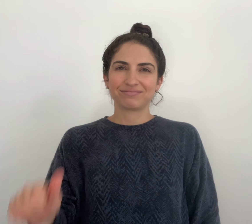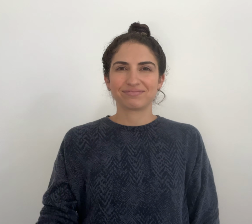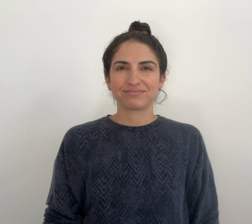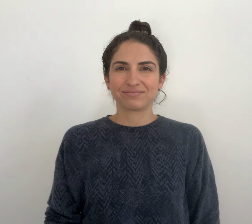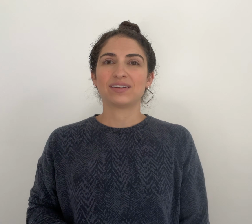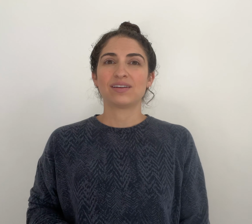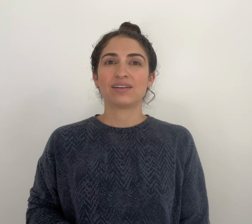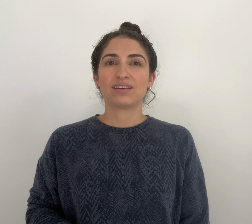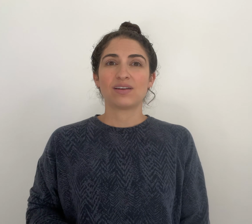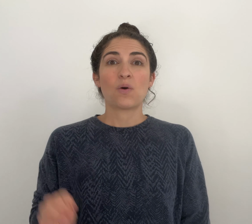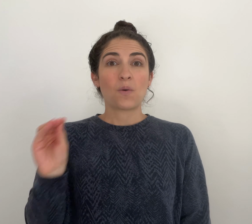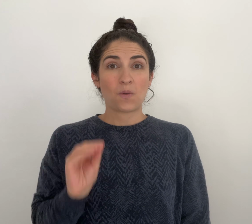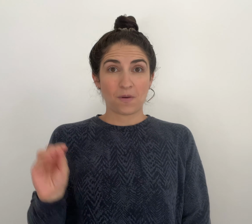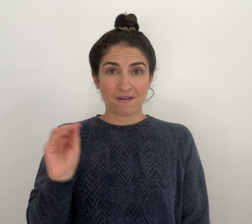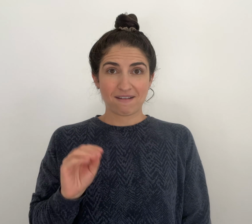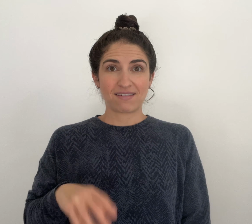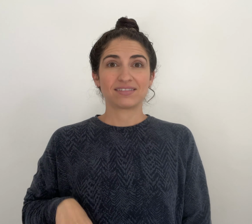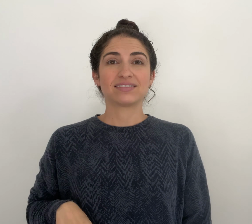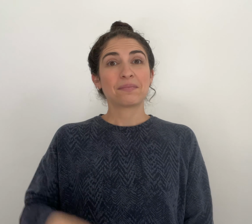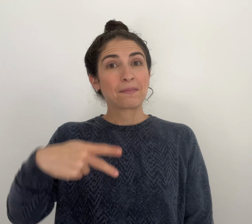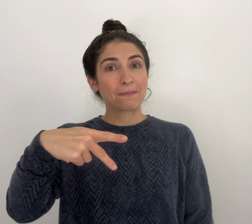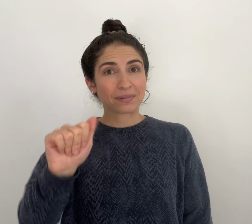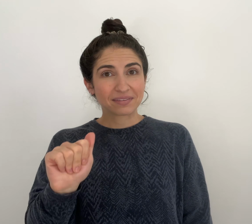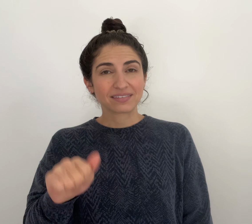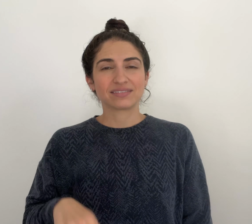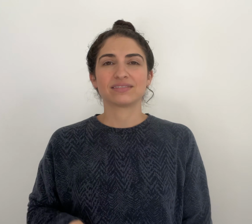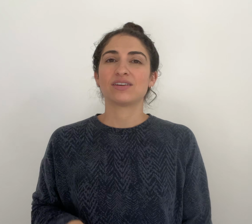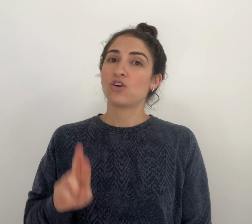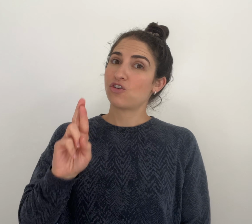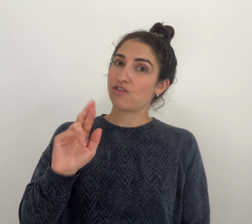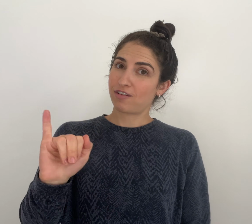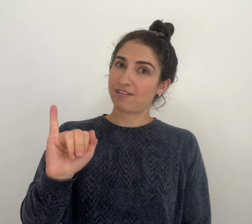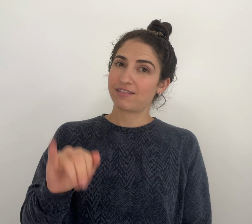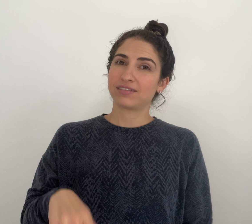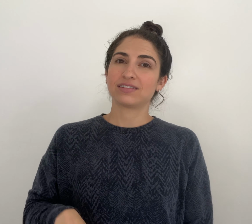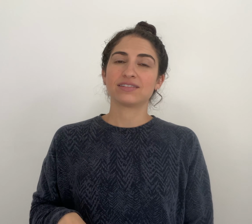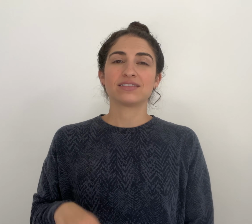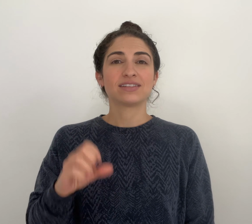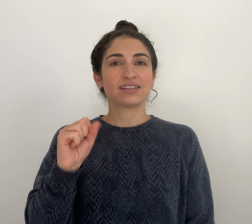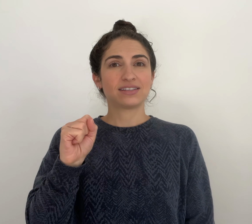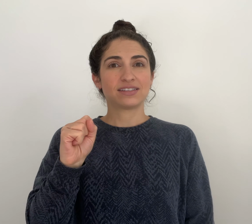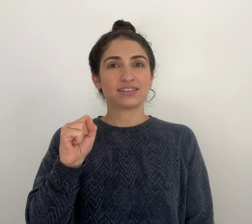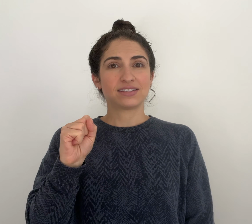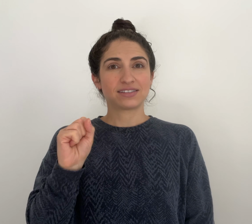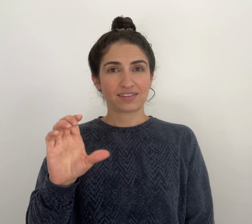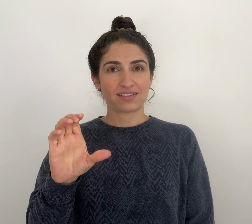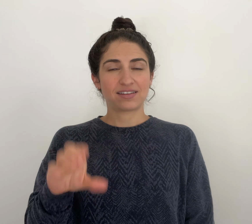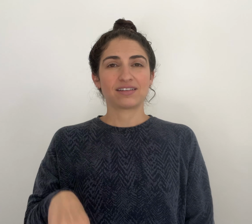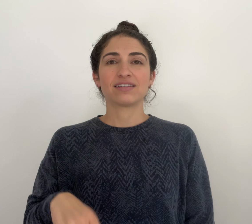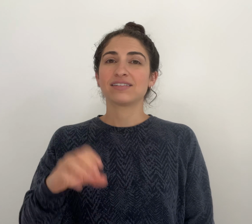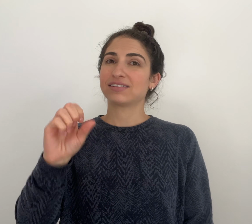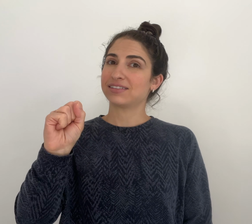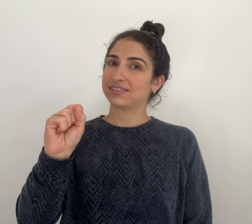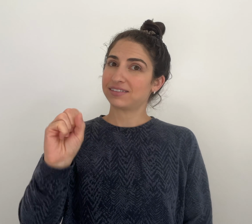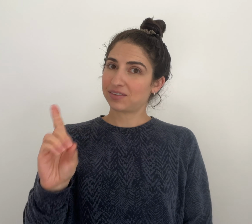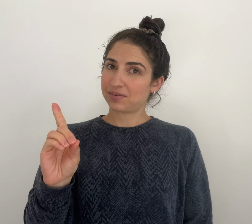Oklahoma, Oregon, Pennsylvania, Rhode Island, South Carolina, South